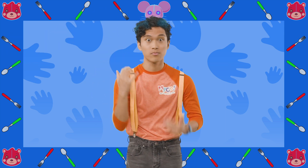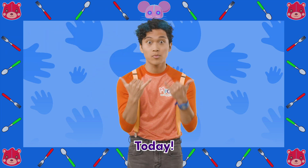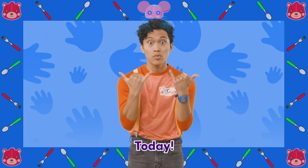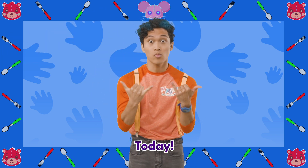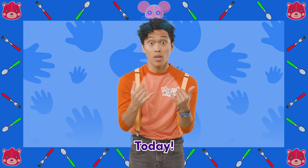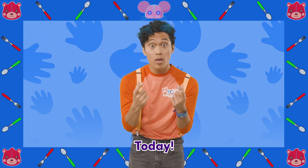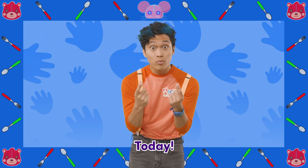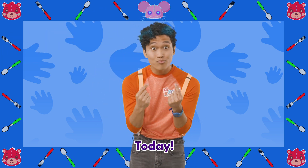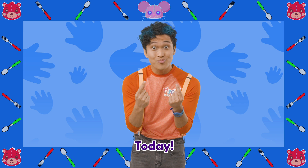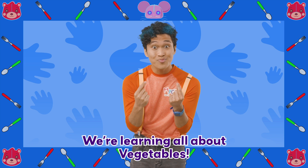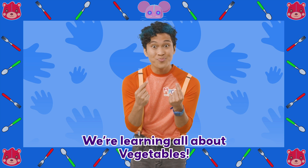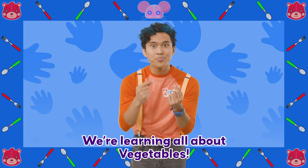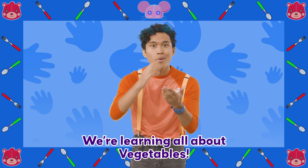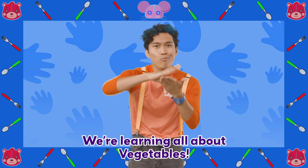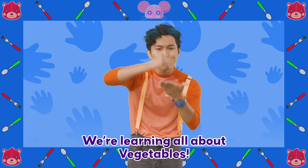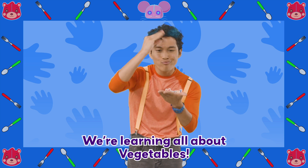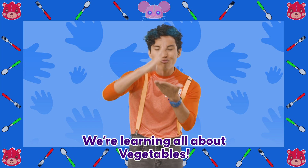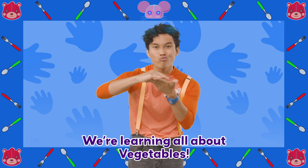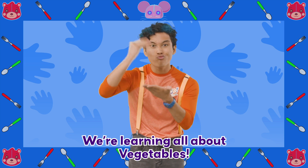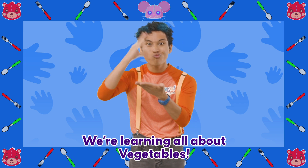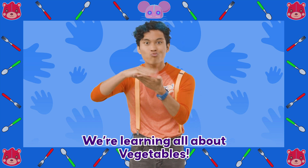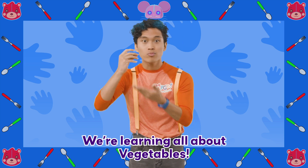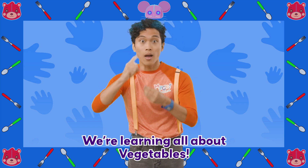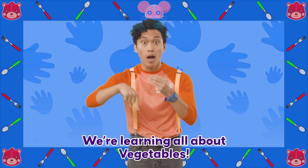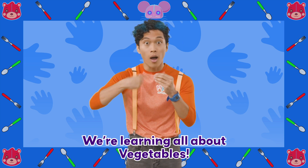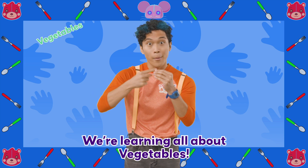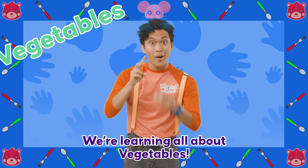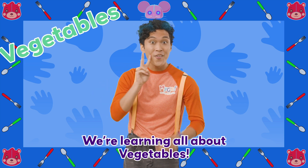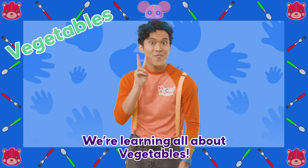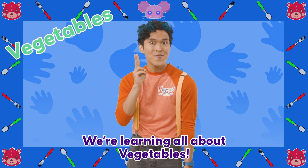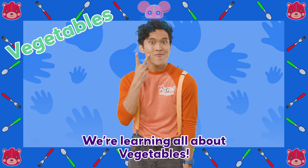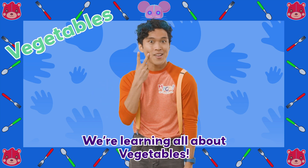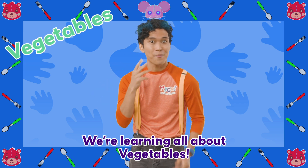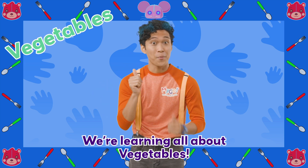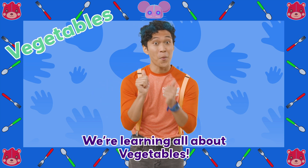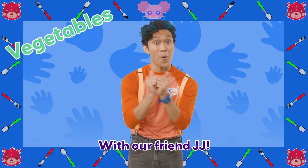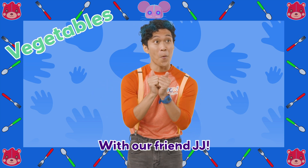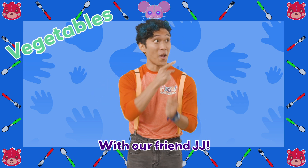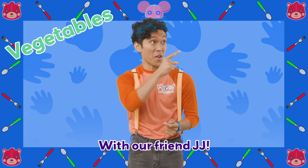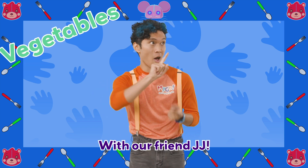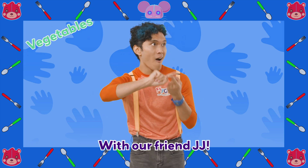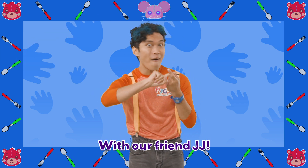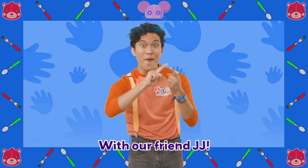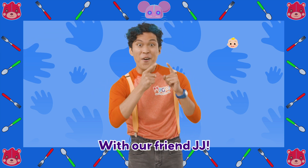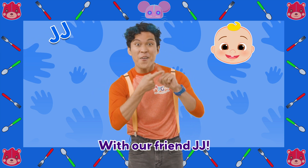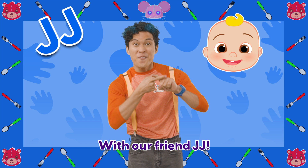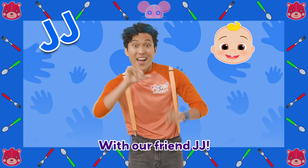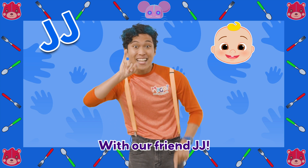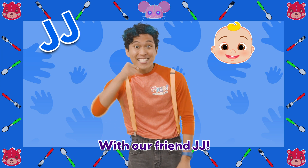Today, we're learning all about vegetables with our friend, JJ.